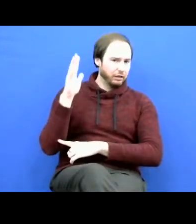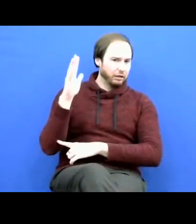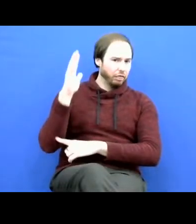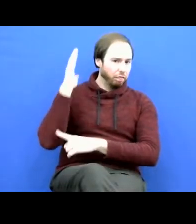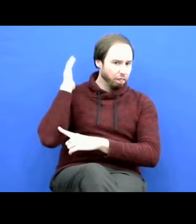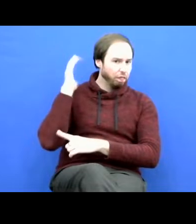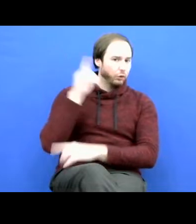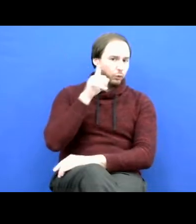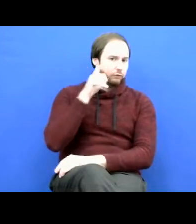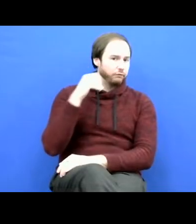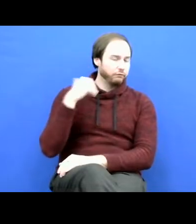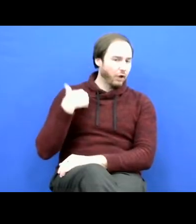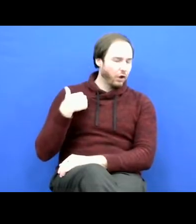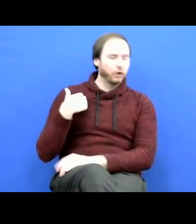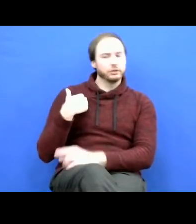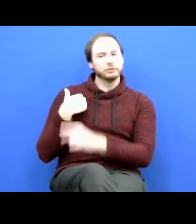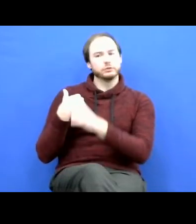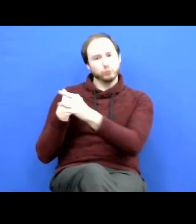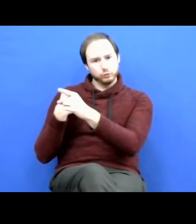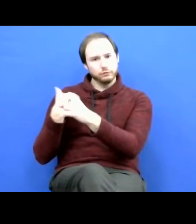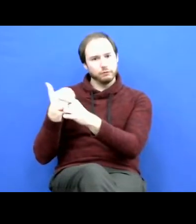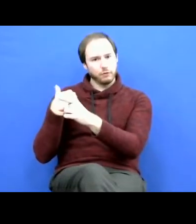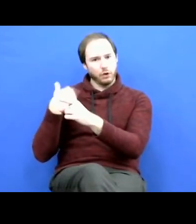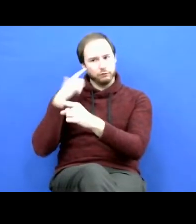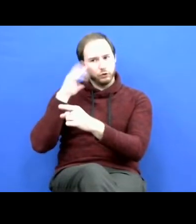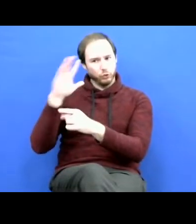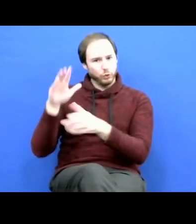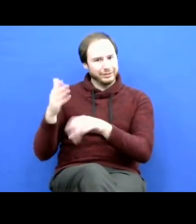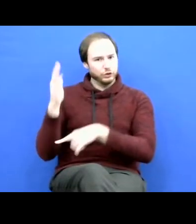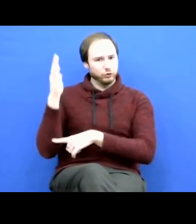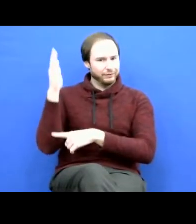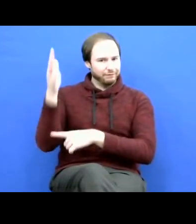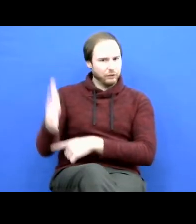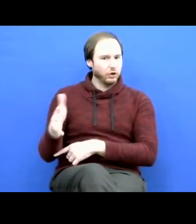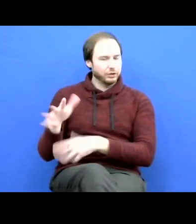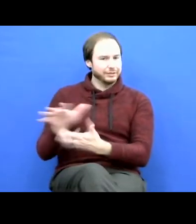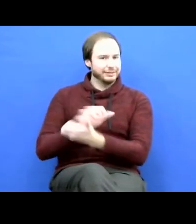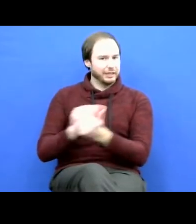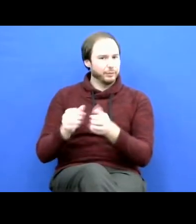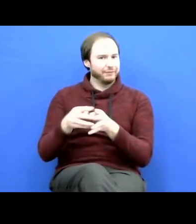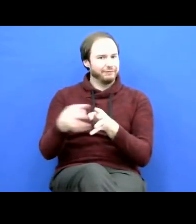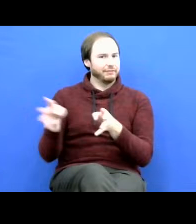and the answer is yes, you're liable for trees.